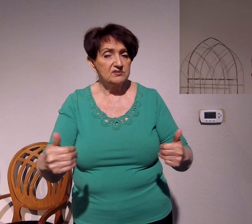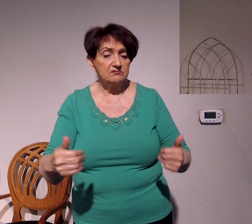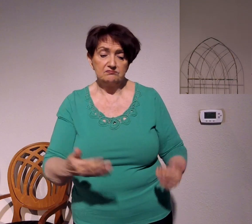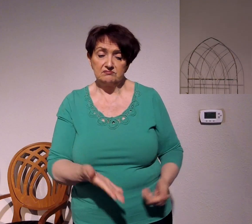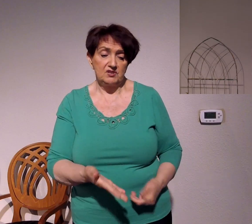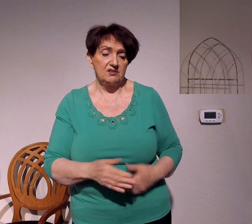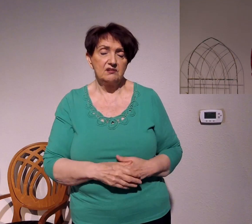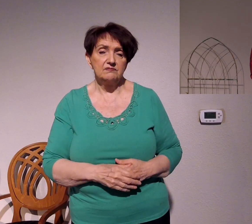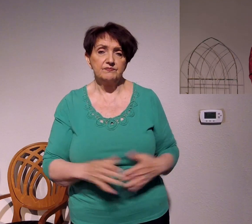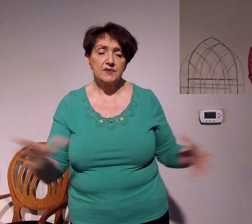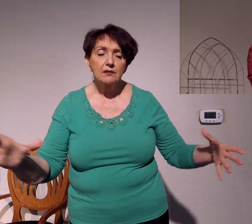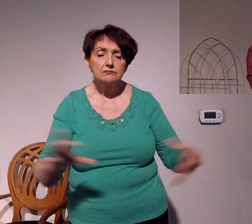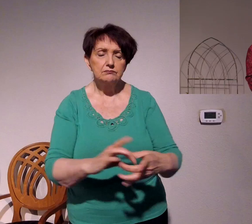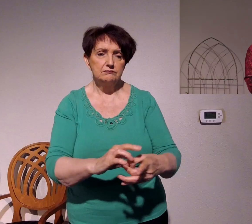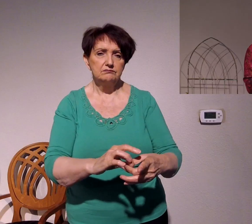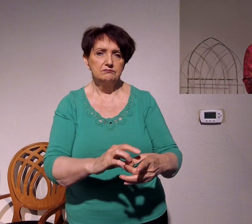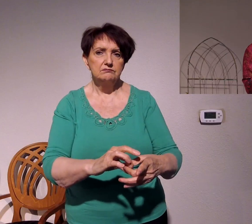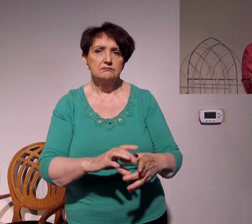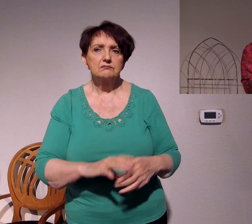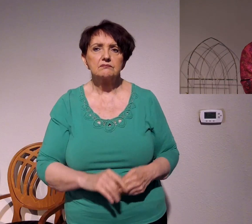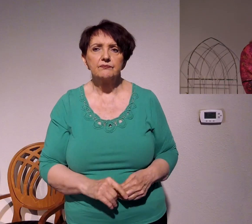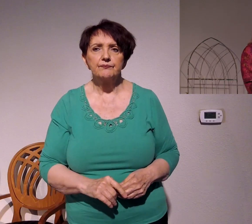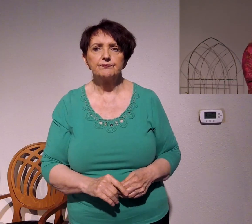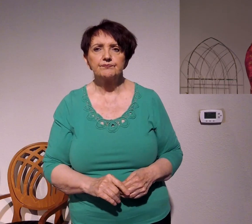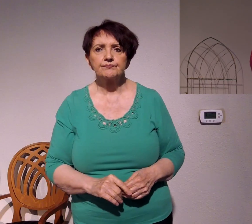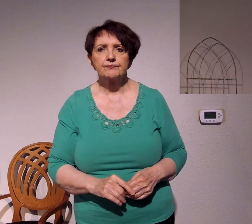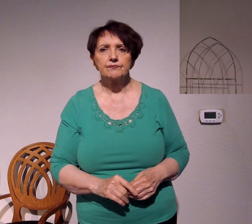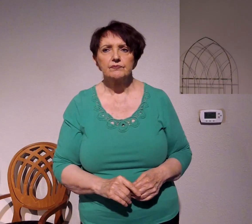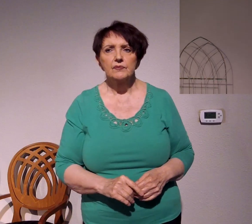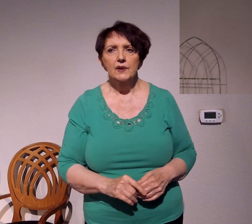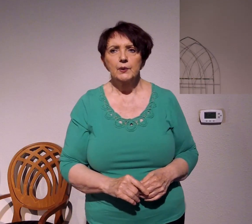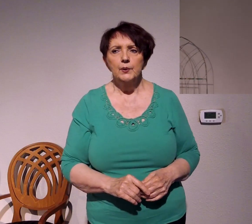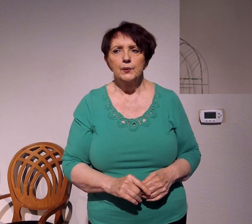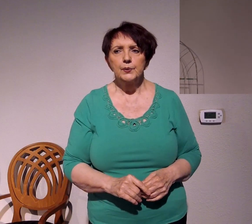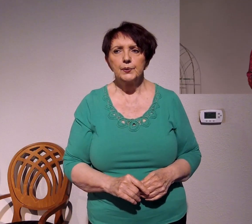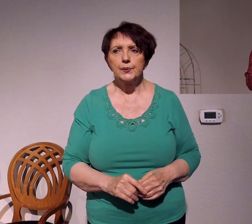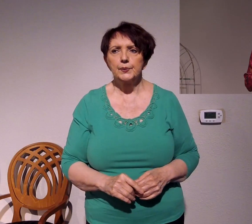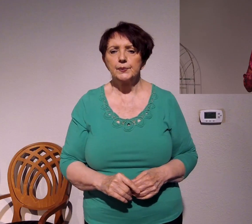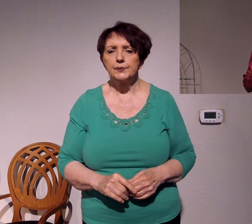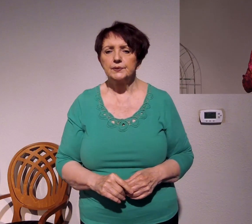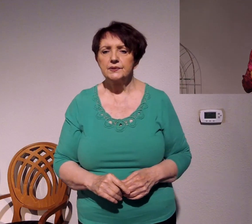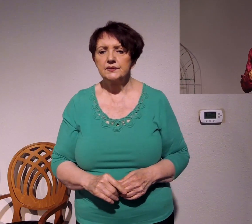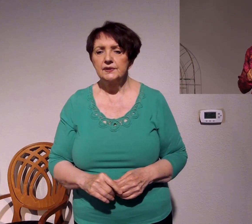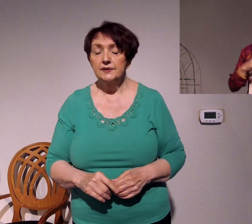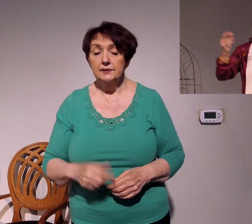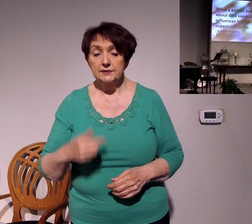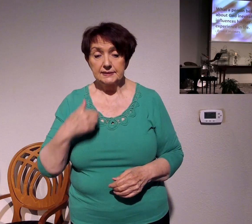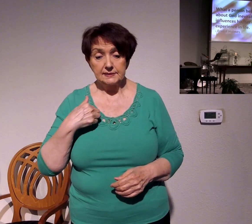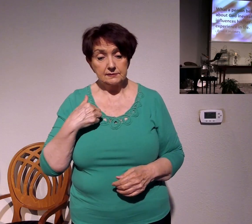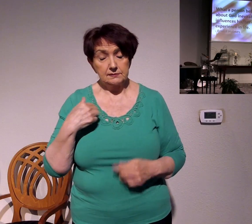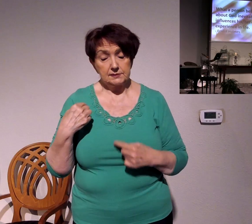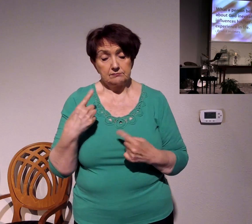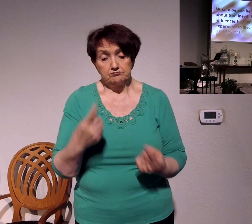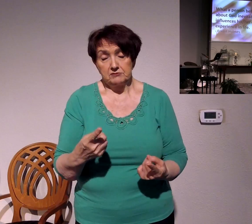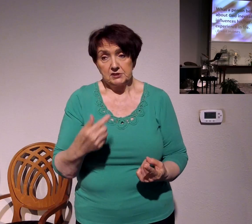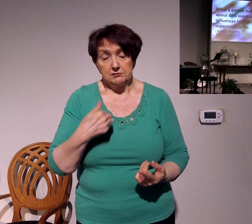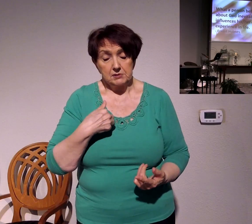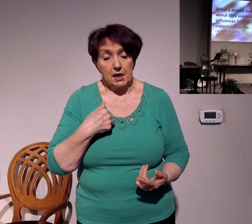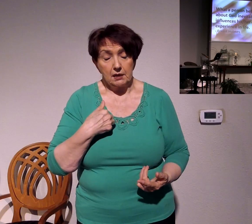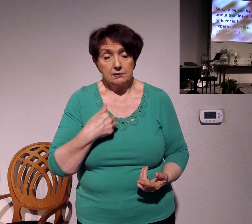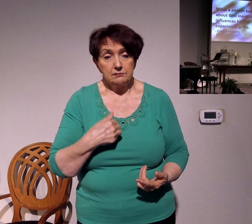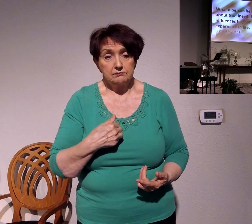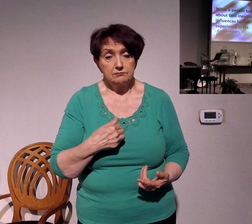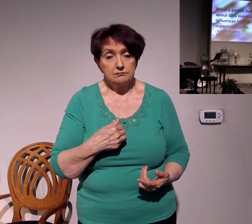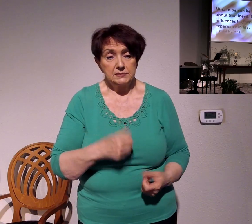that together. And since I am an expression of God, as each of